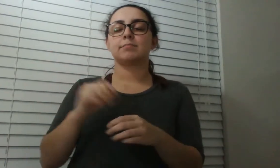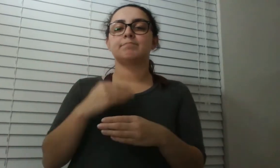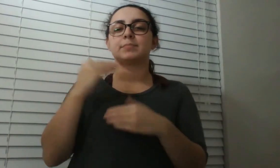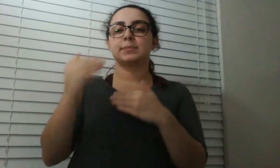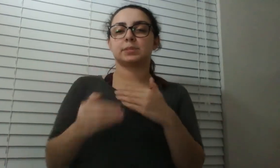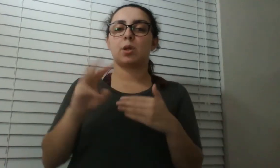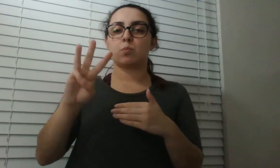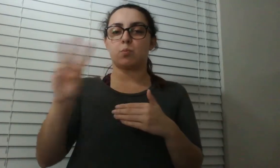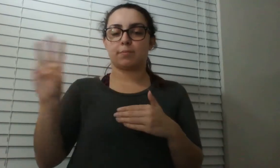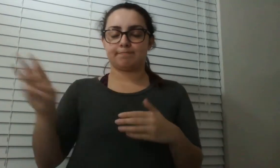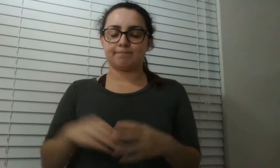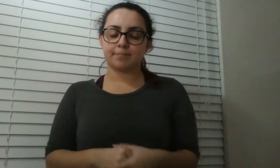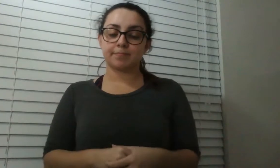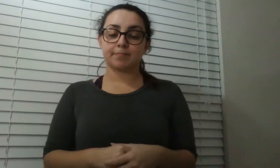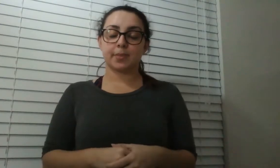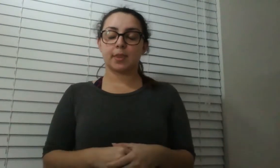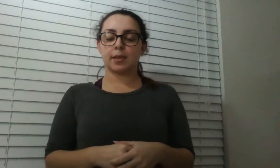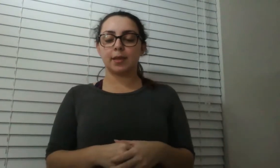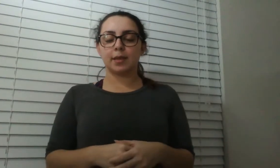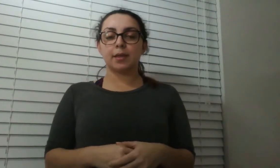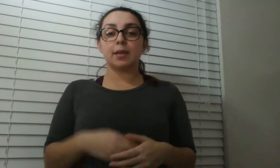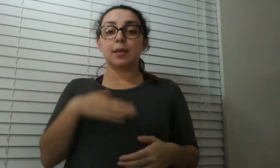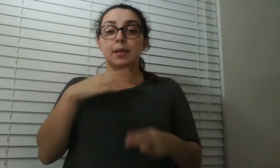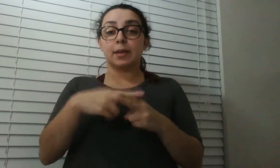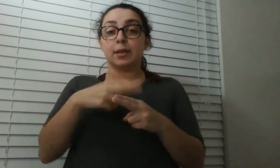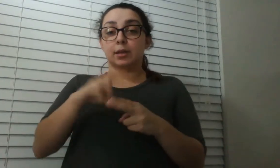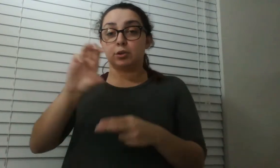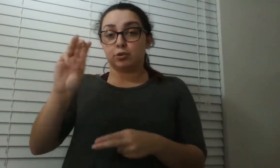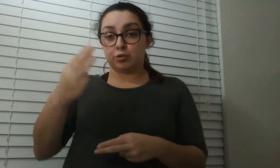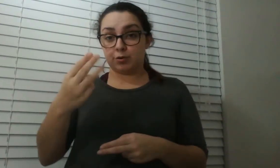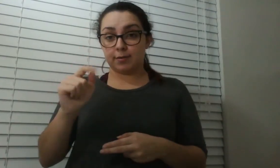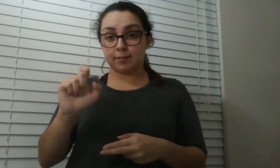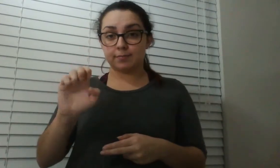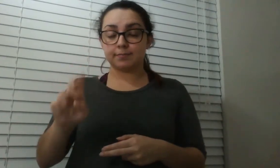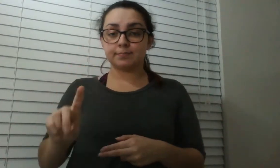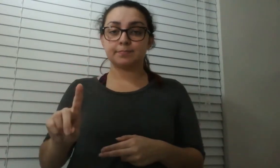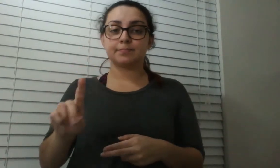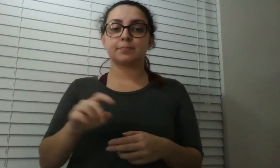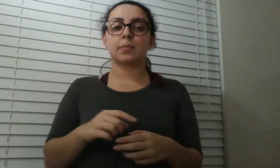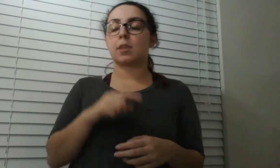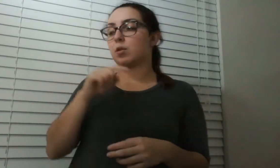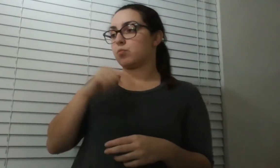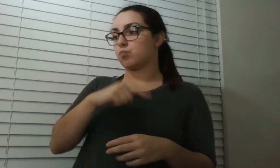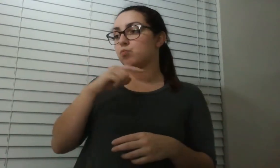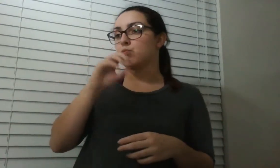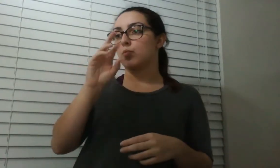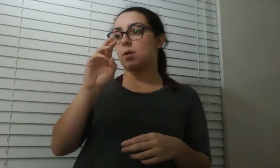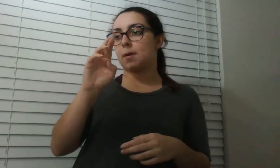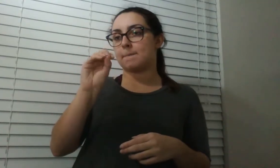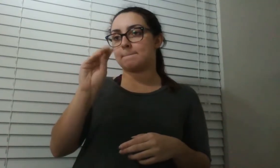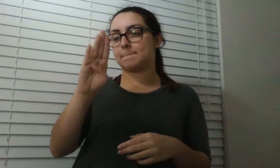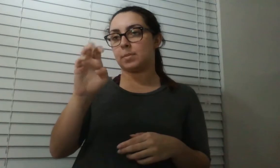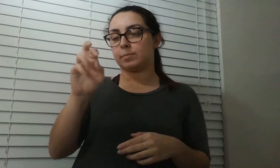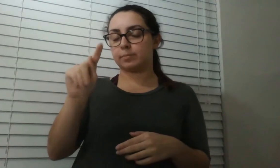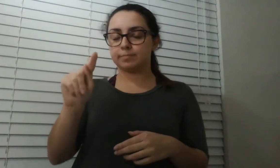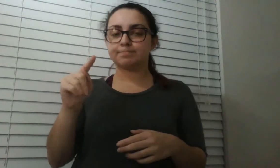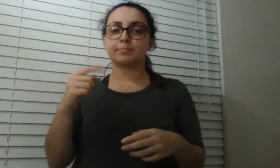Okay, I'm Jad Abumrad. I'm Robert Krulwich. This is Radiolab, and today, Things. I wanted to check in. This is the